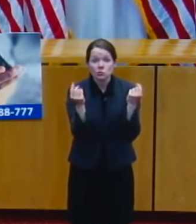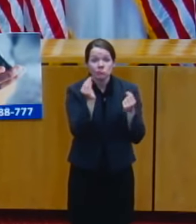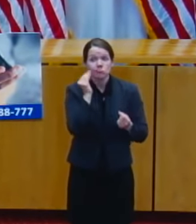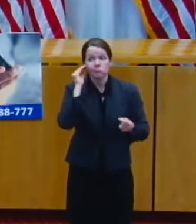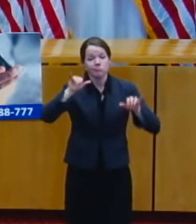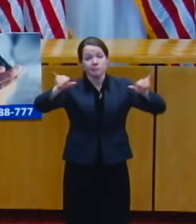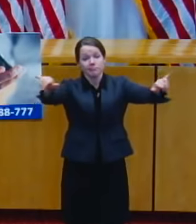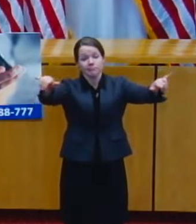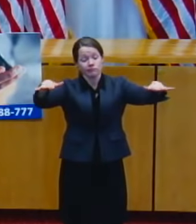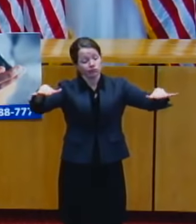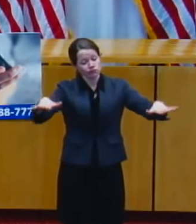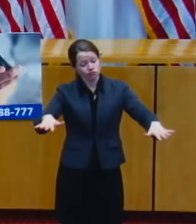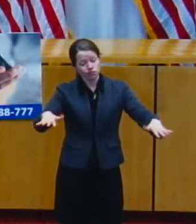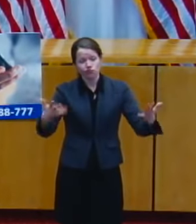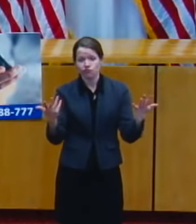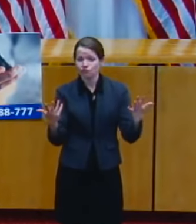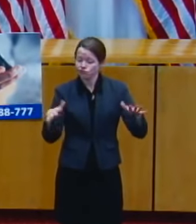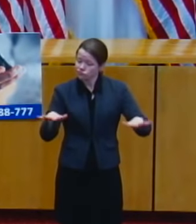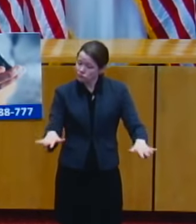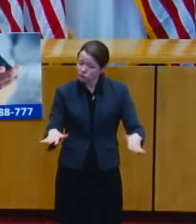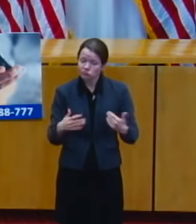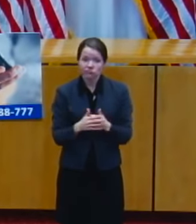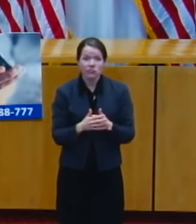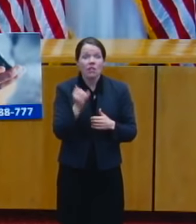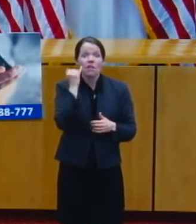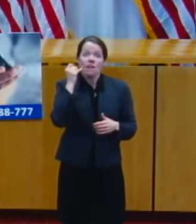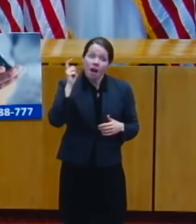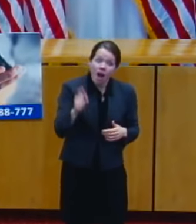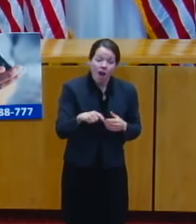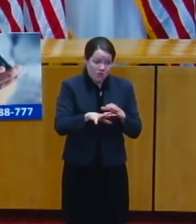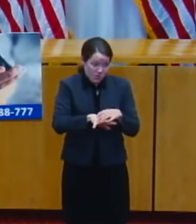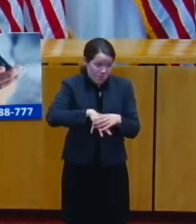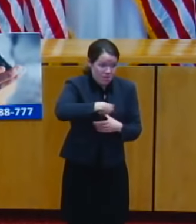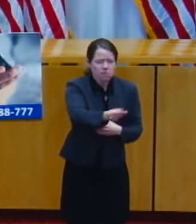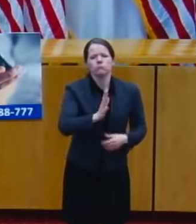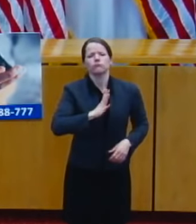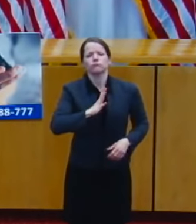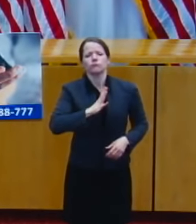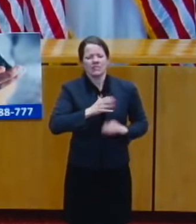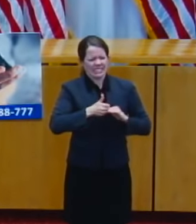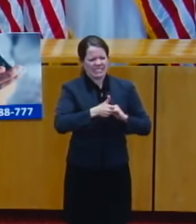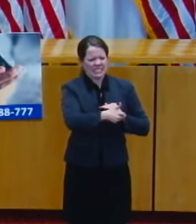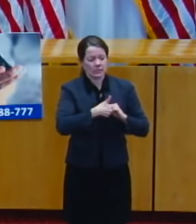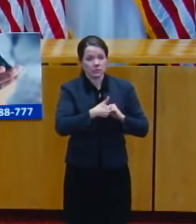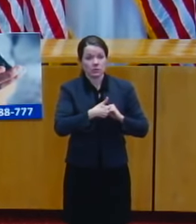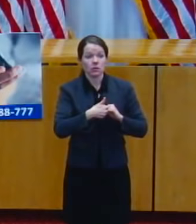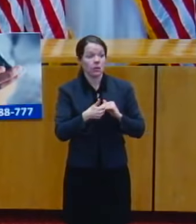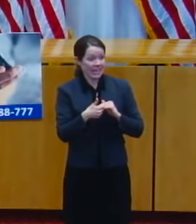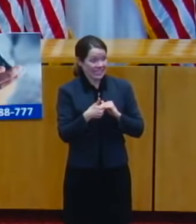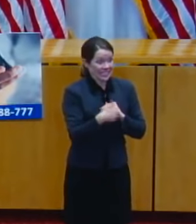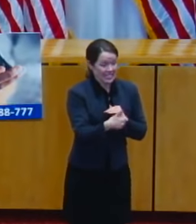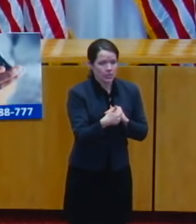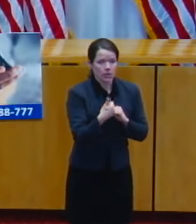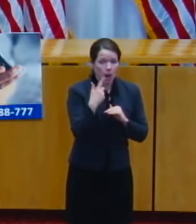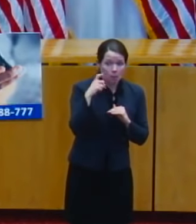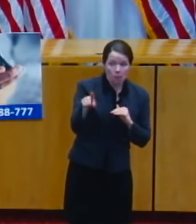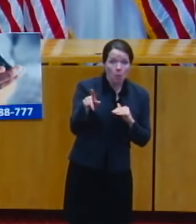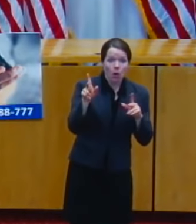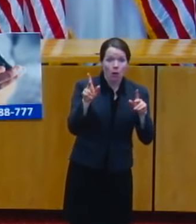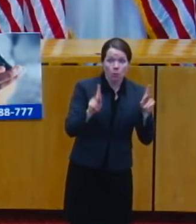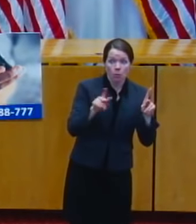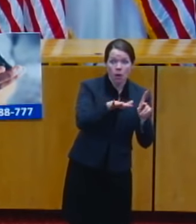stay-at-home activities that have led to, a 60% reduction in retail and recreation since March 8th in